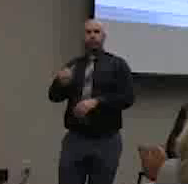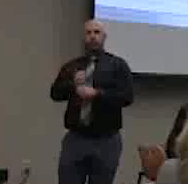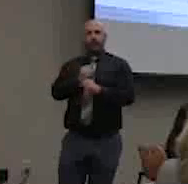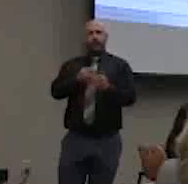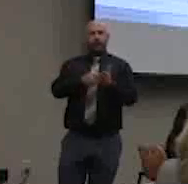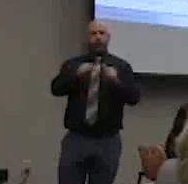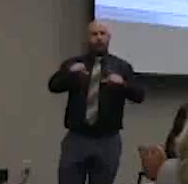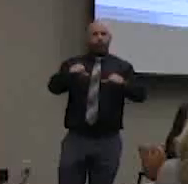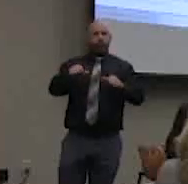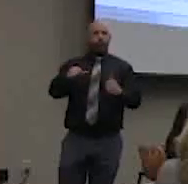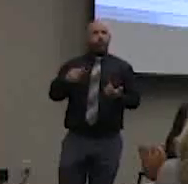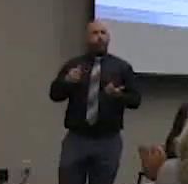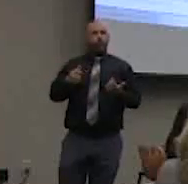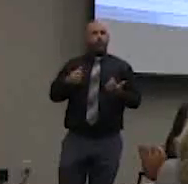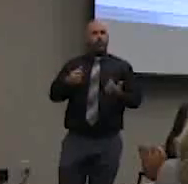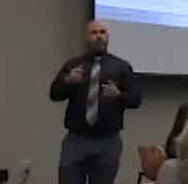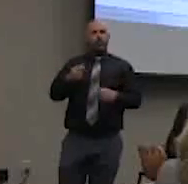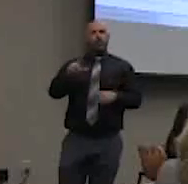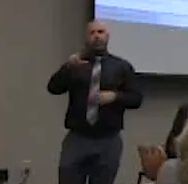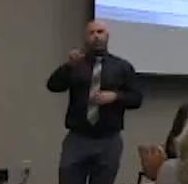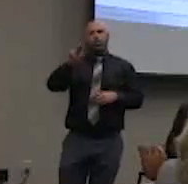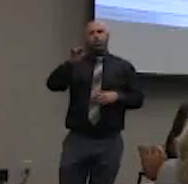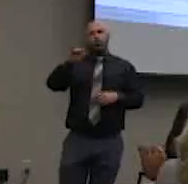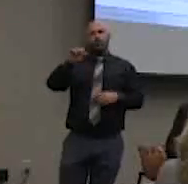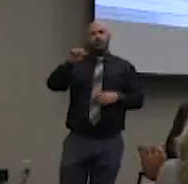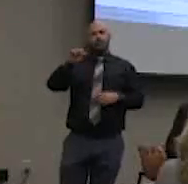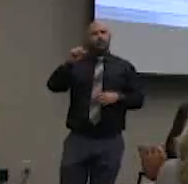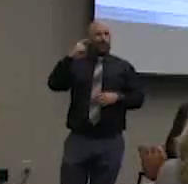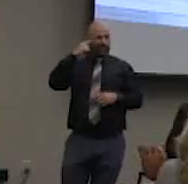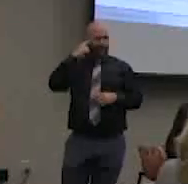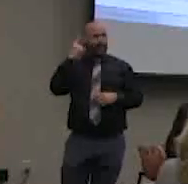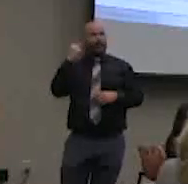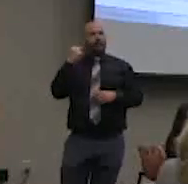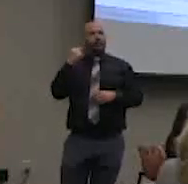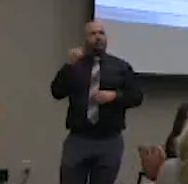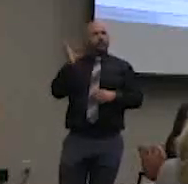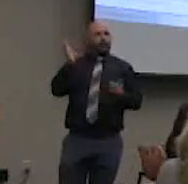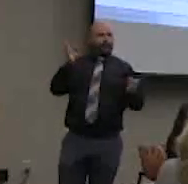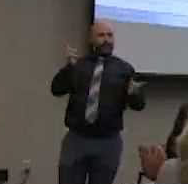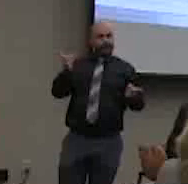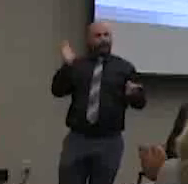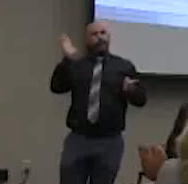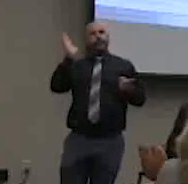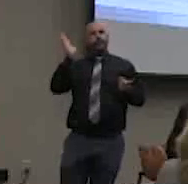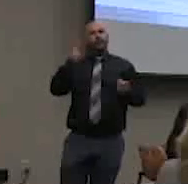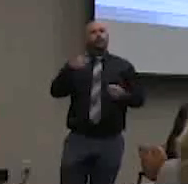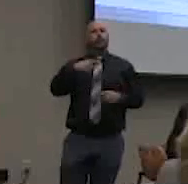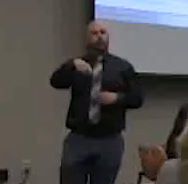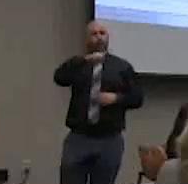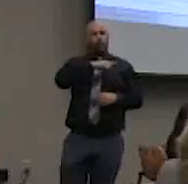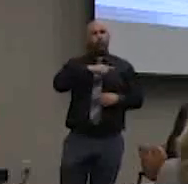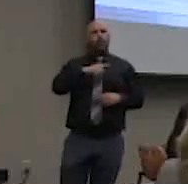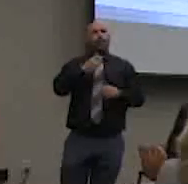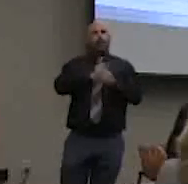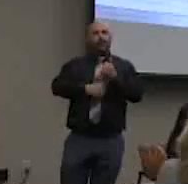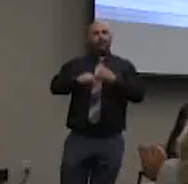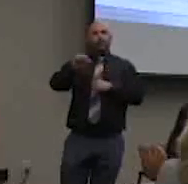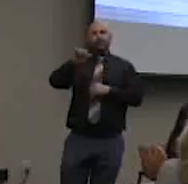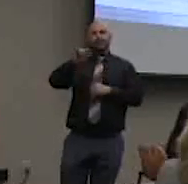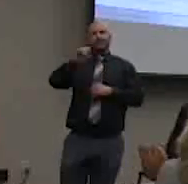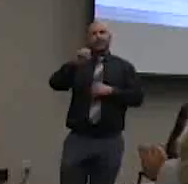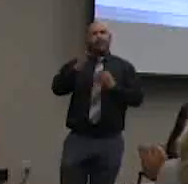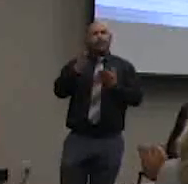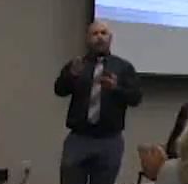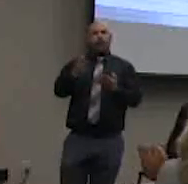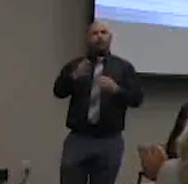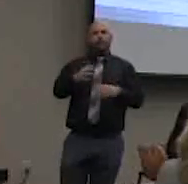about last year, I think it was Louise that had that conversation with y'all last year, you know, almost every site that offers an infant or toddler classroom is losing money